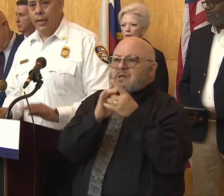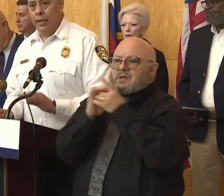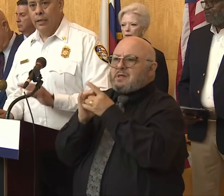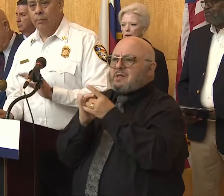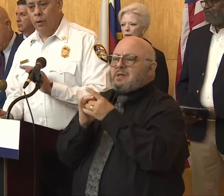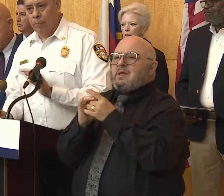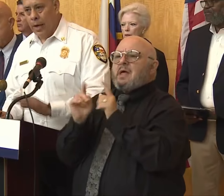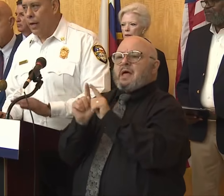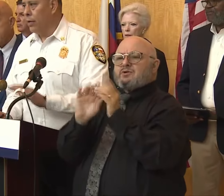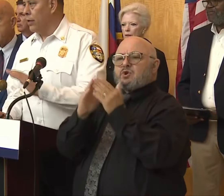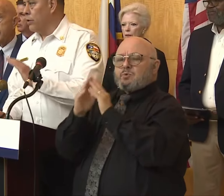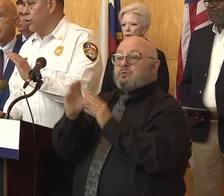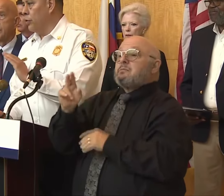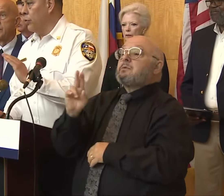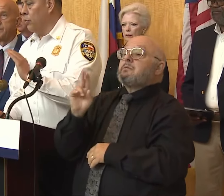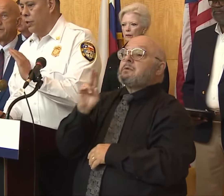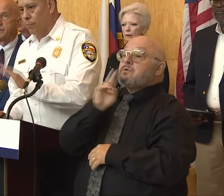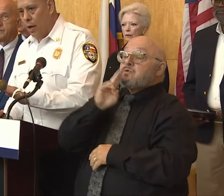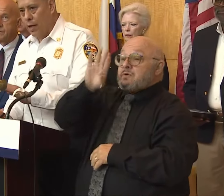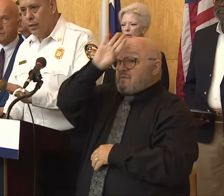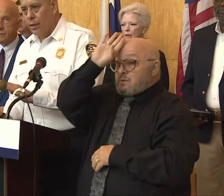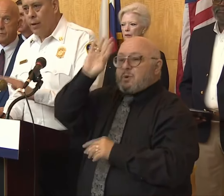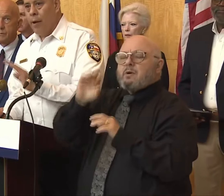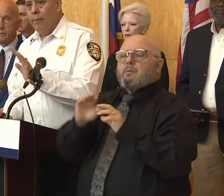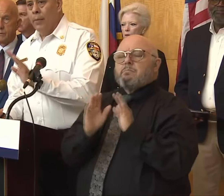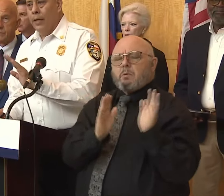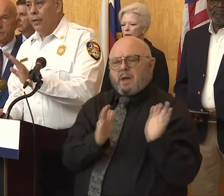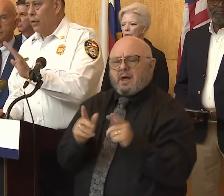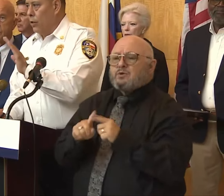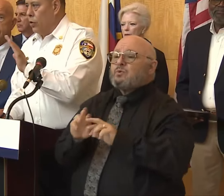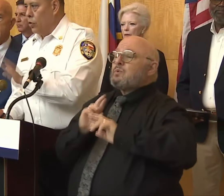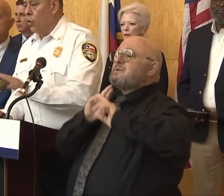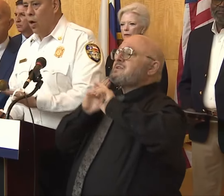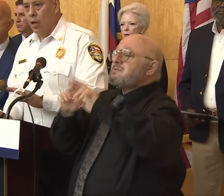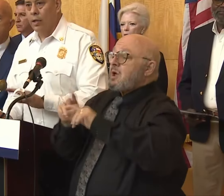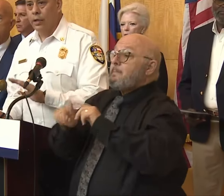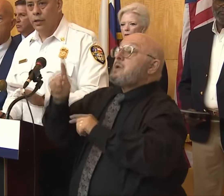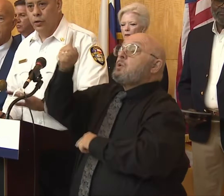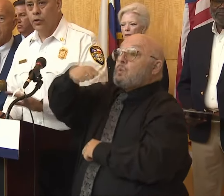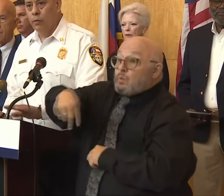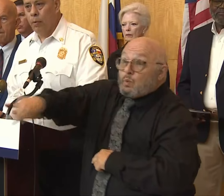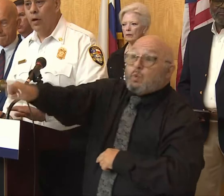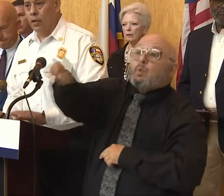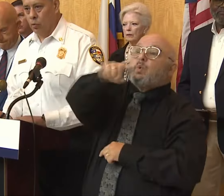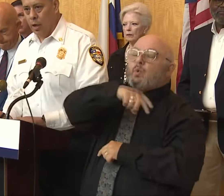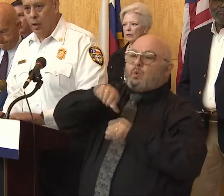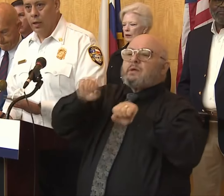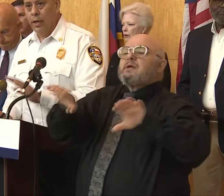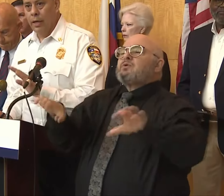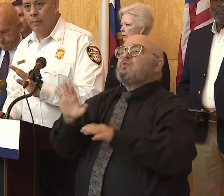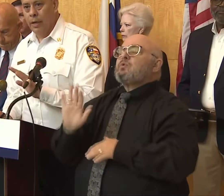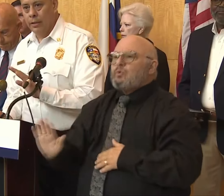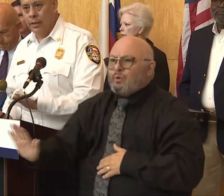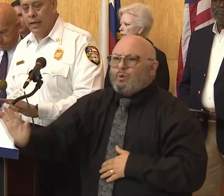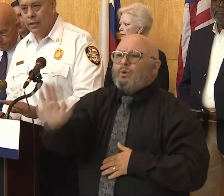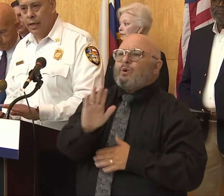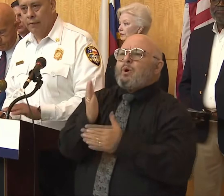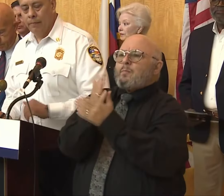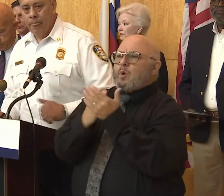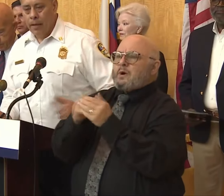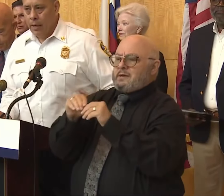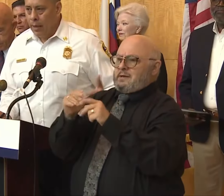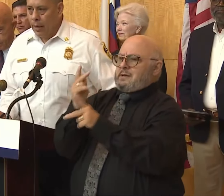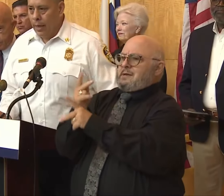Department is prepared to respond, but you all can do your part as well in staying